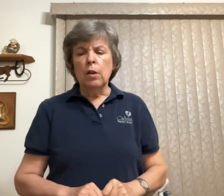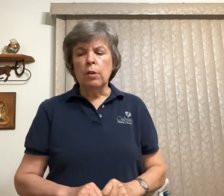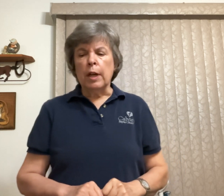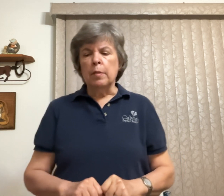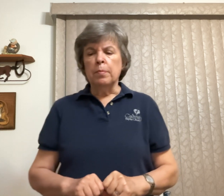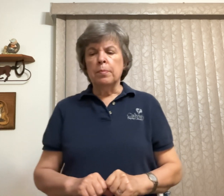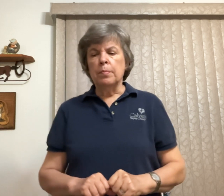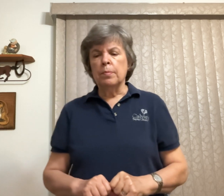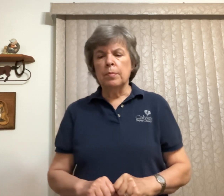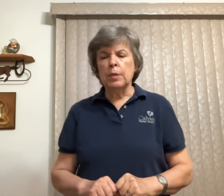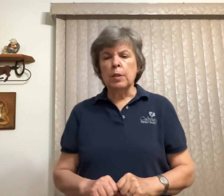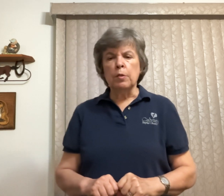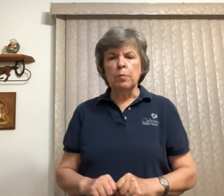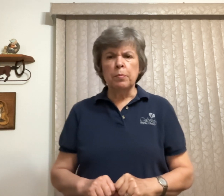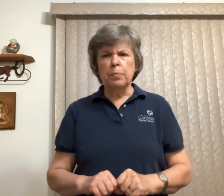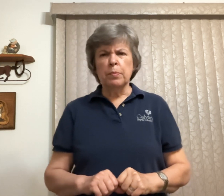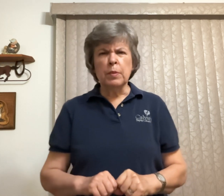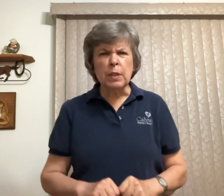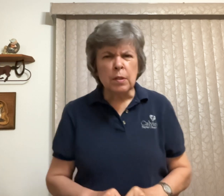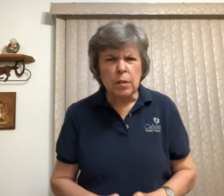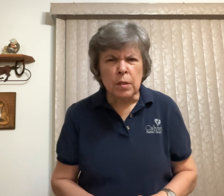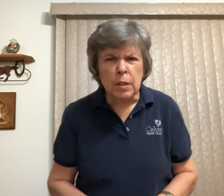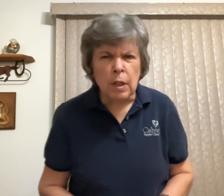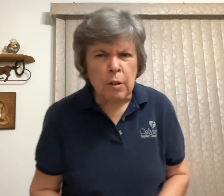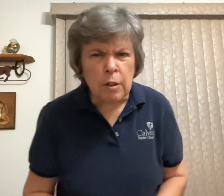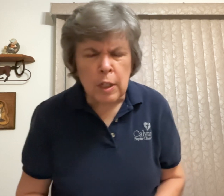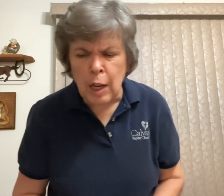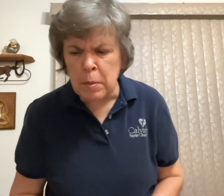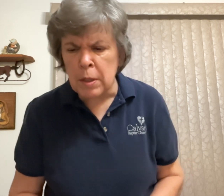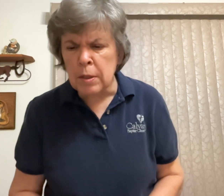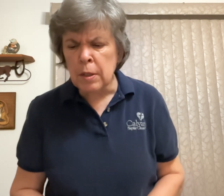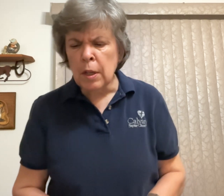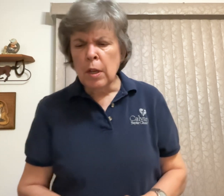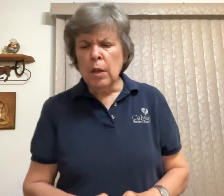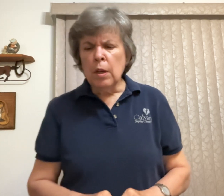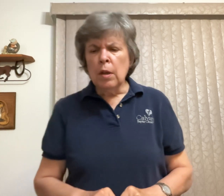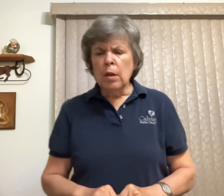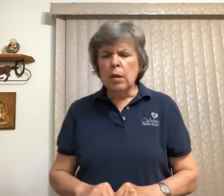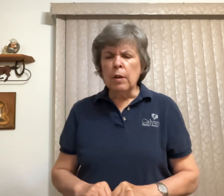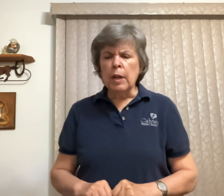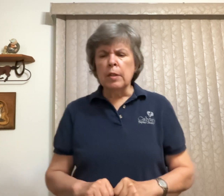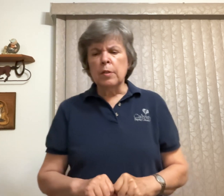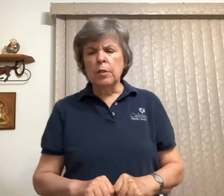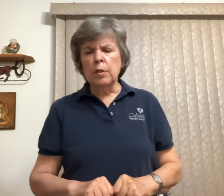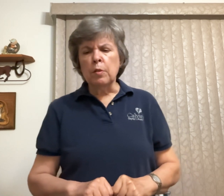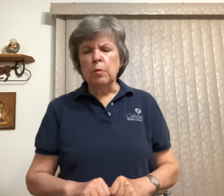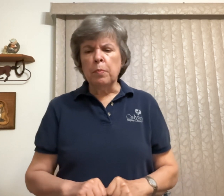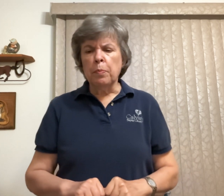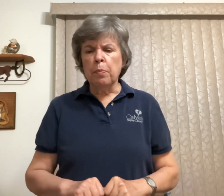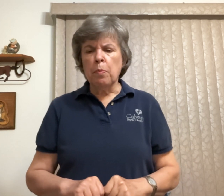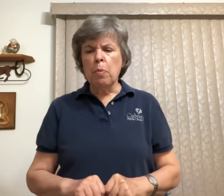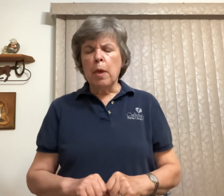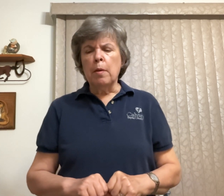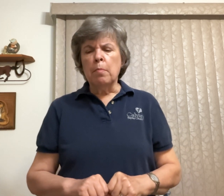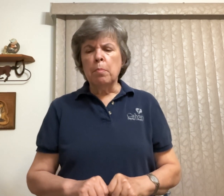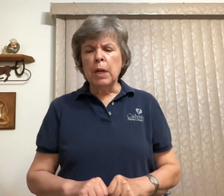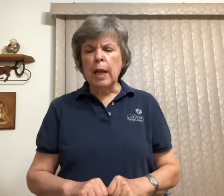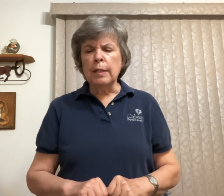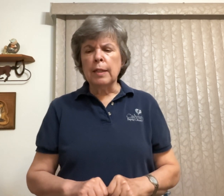Okay, so let's see how our time is. All right, so, but as I